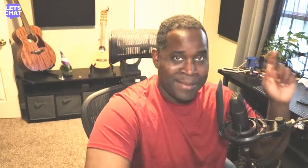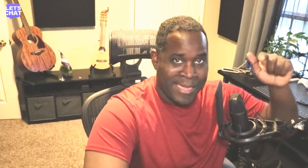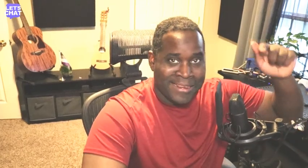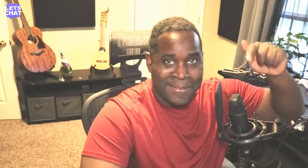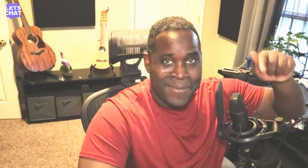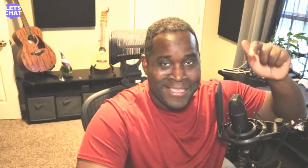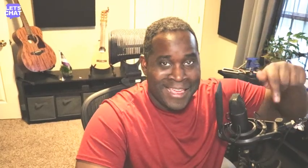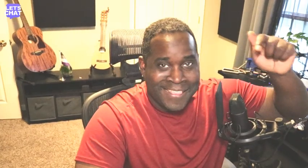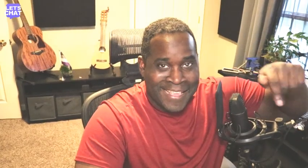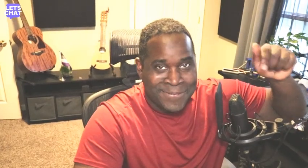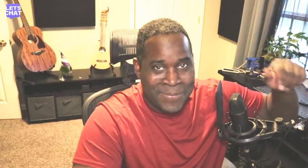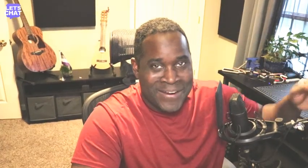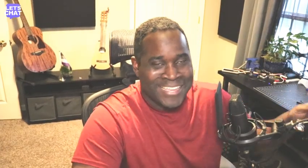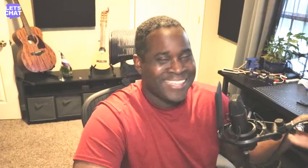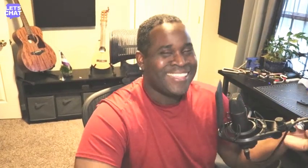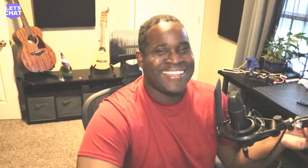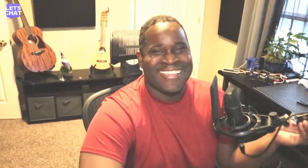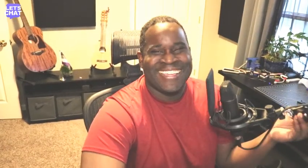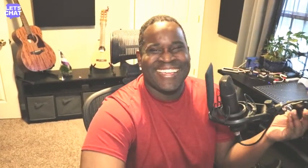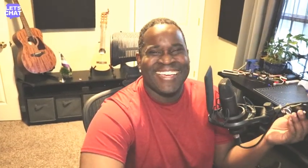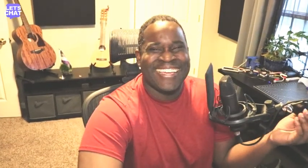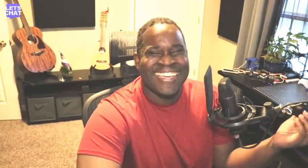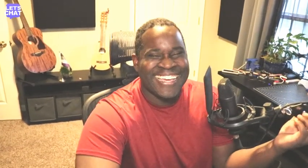as a black man in the United States of America.